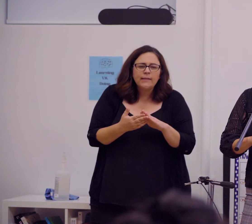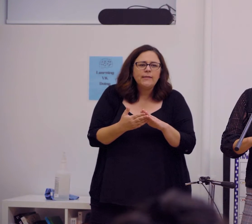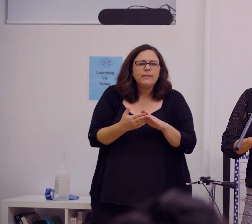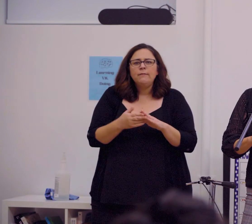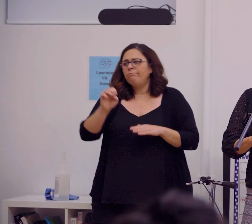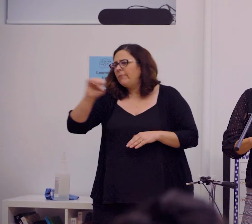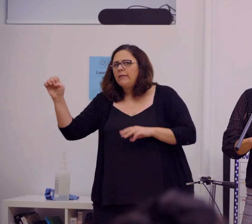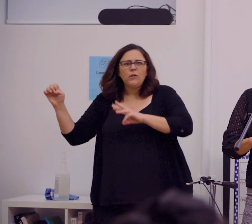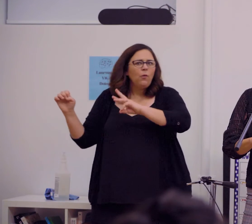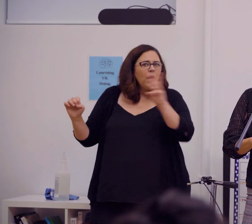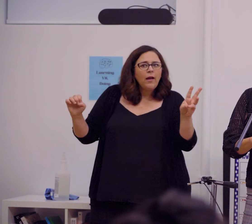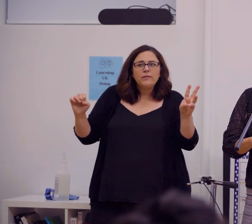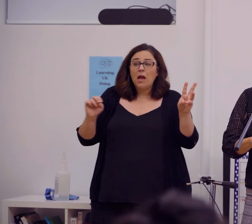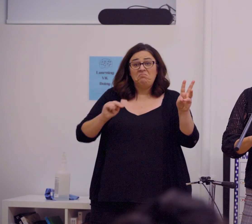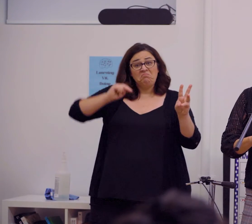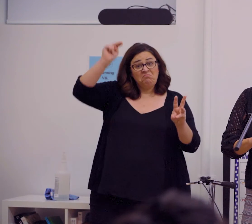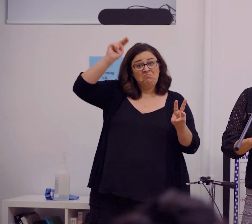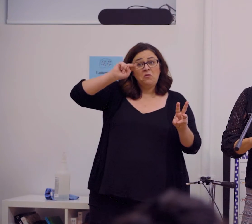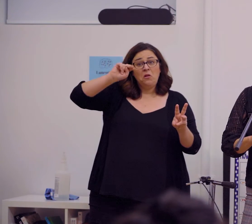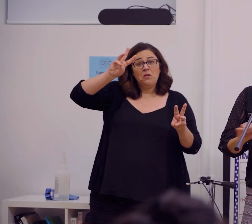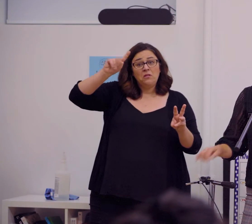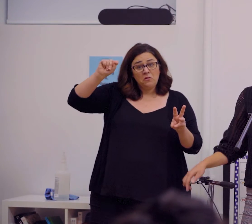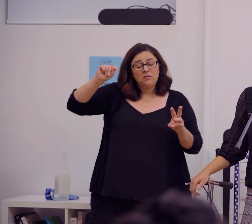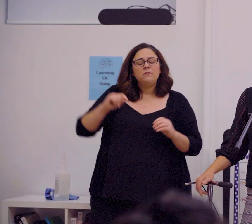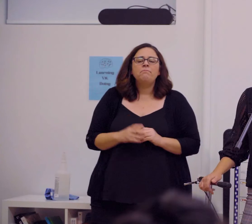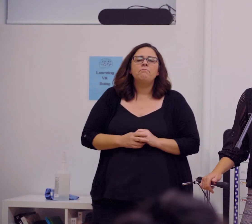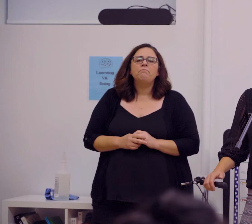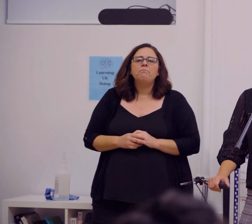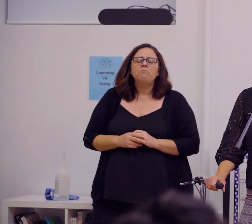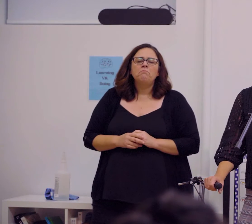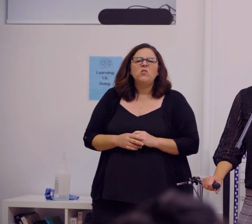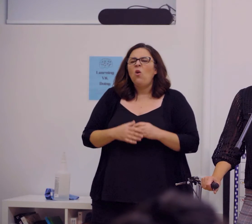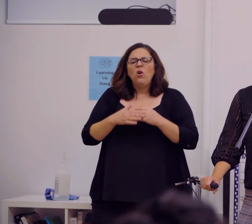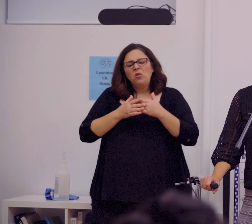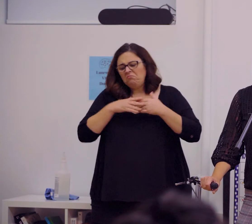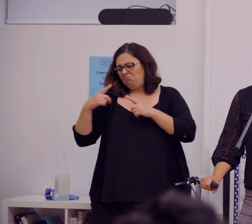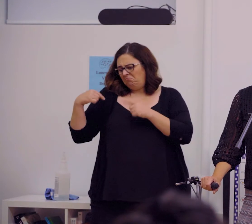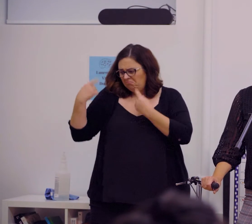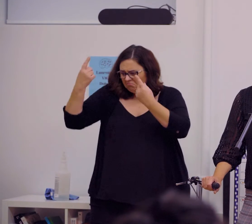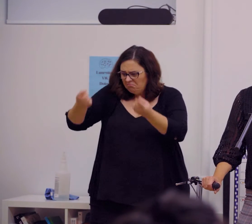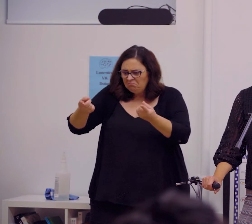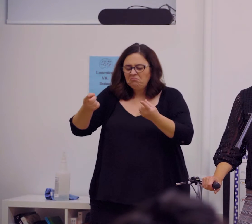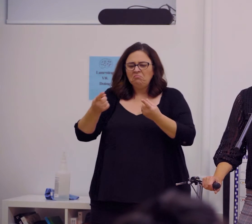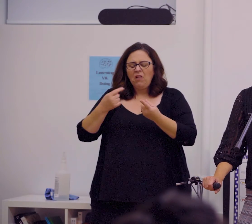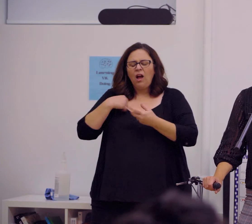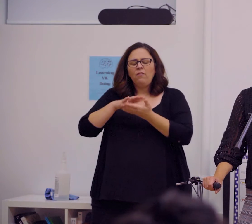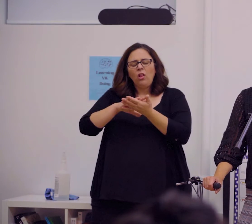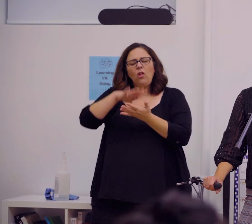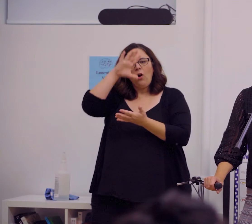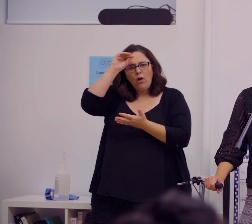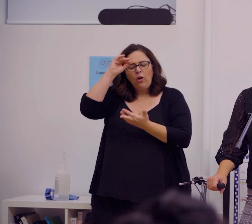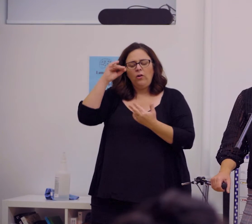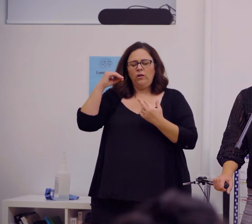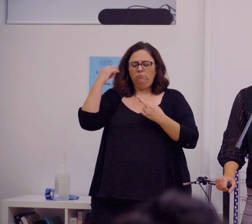from coast to coast and into the Northwest Territories. And so over the years, I've learned just how important